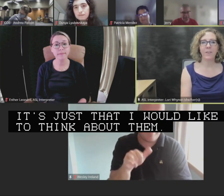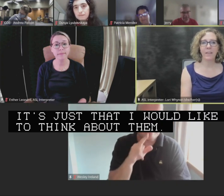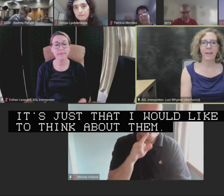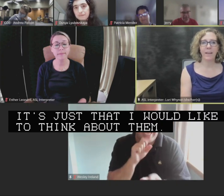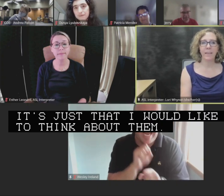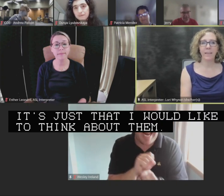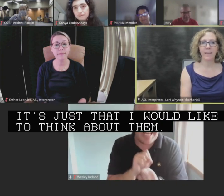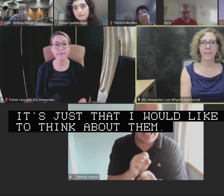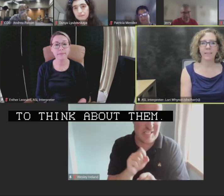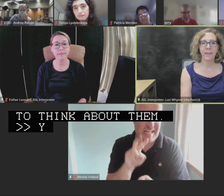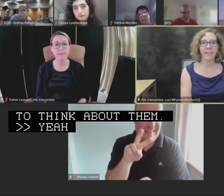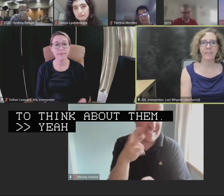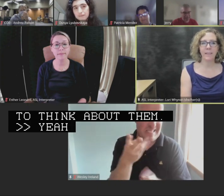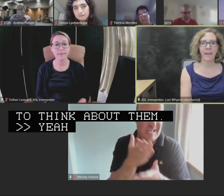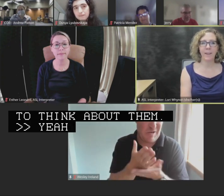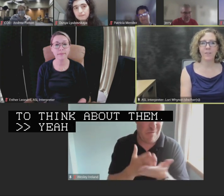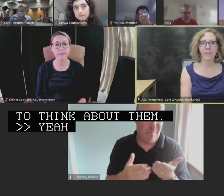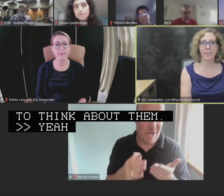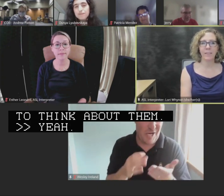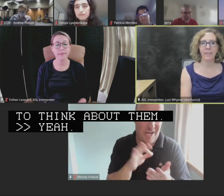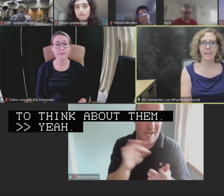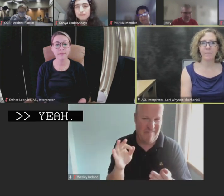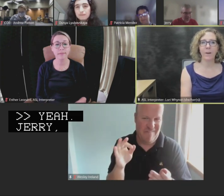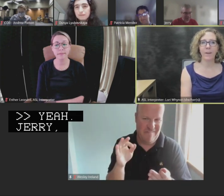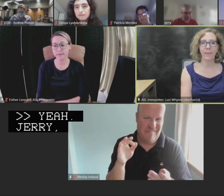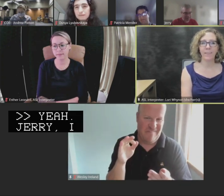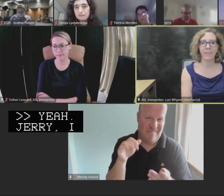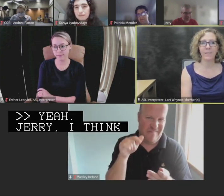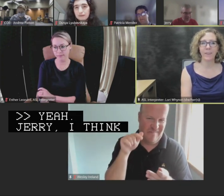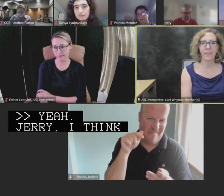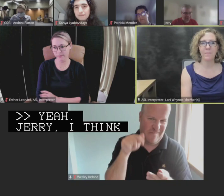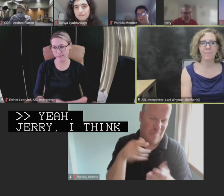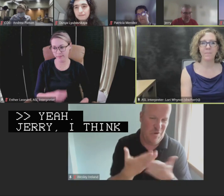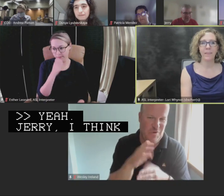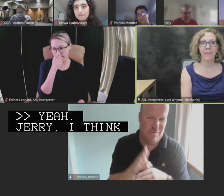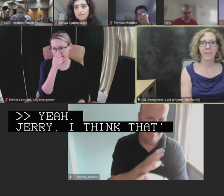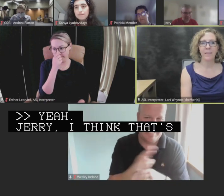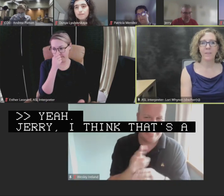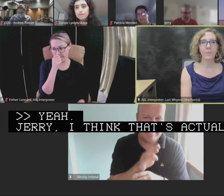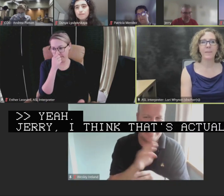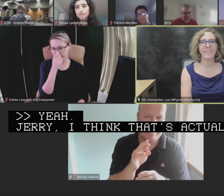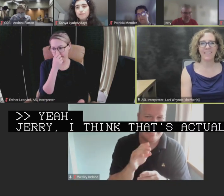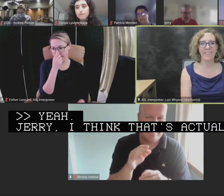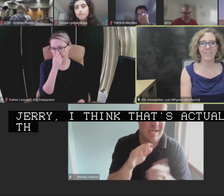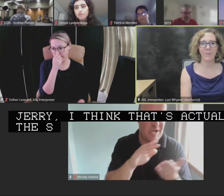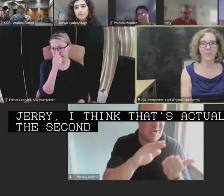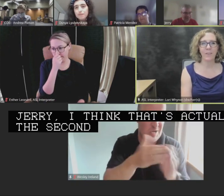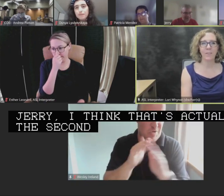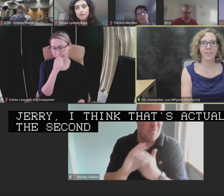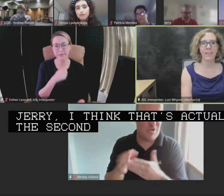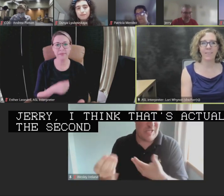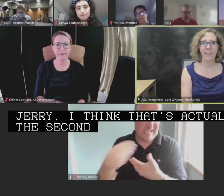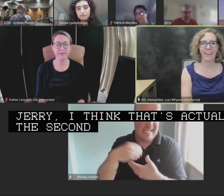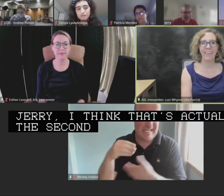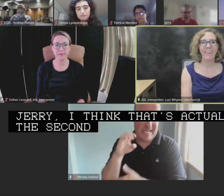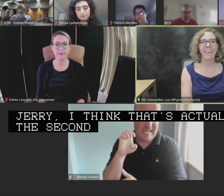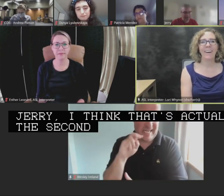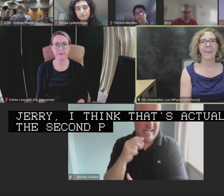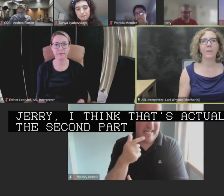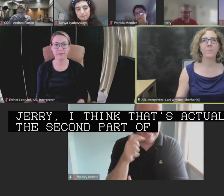Yeah, Jerry, I think that's actually the second part of the new business. So that's a good